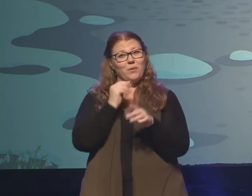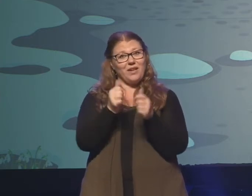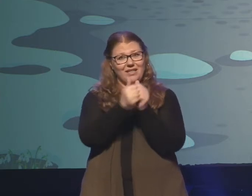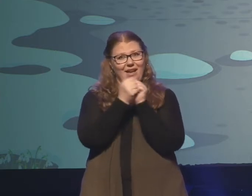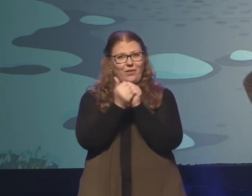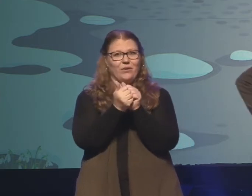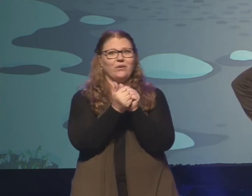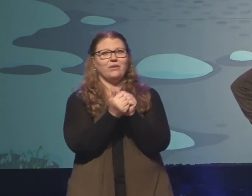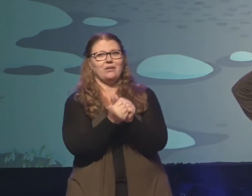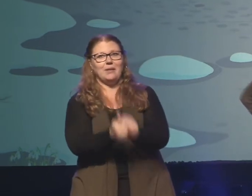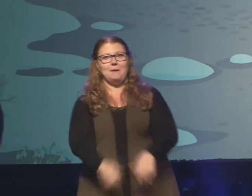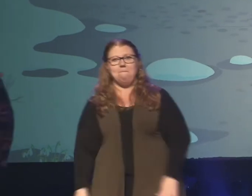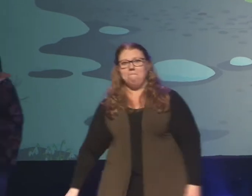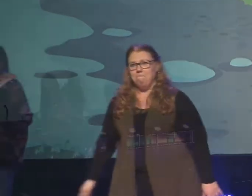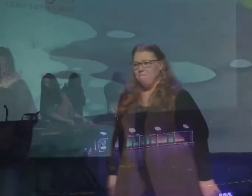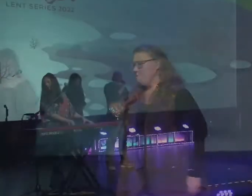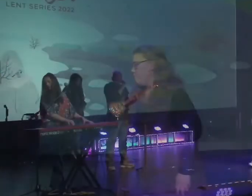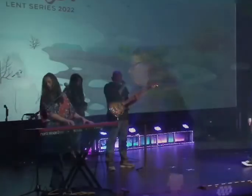together.